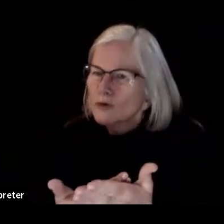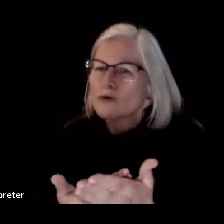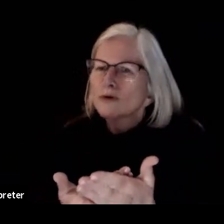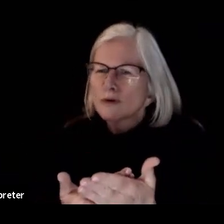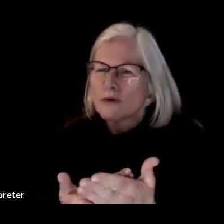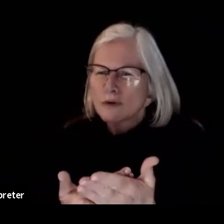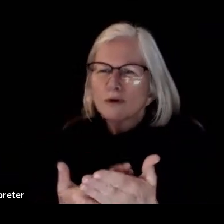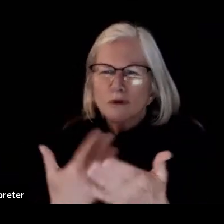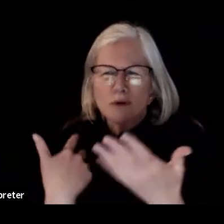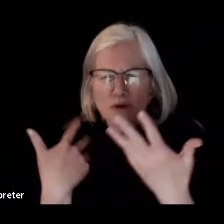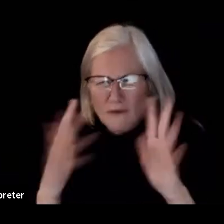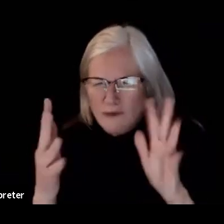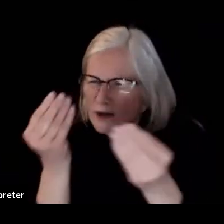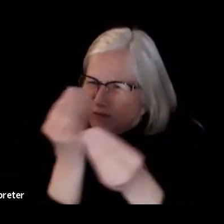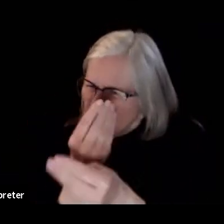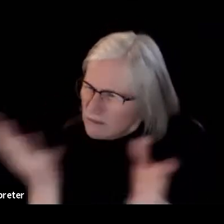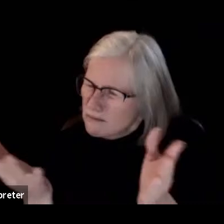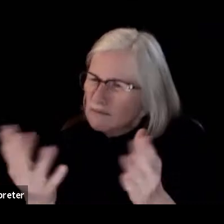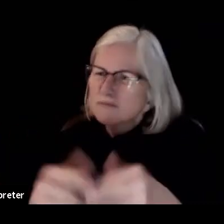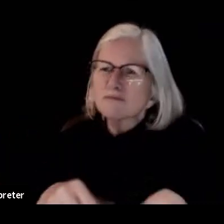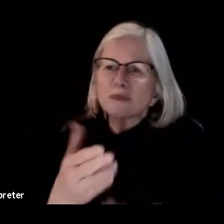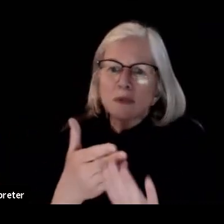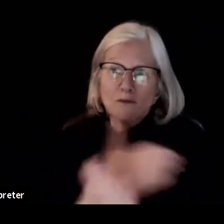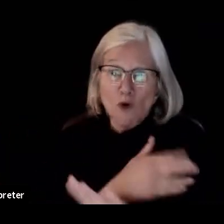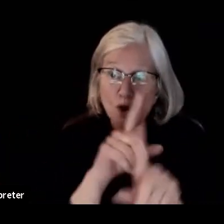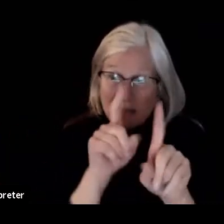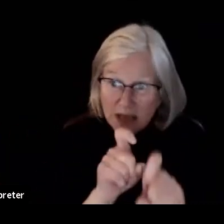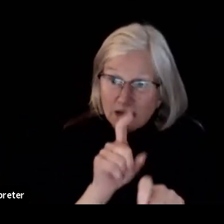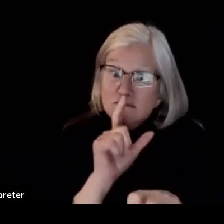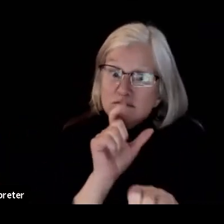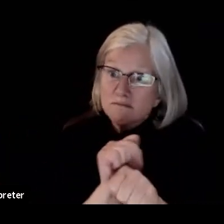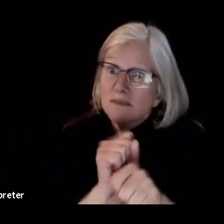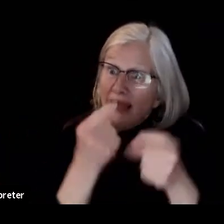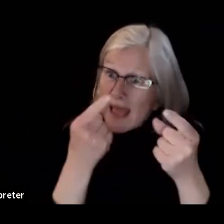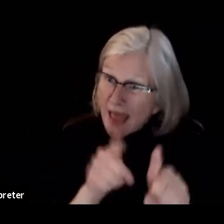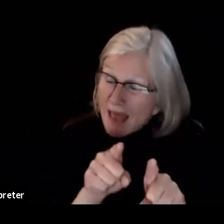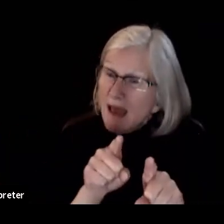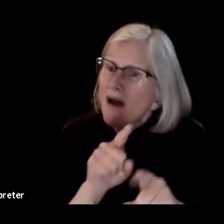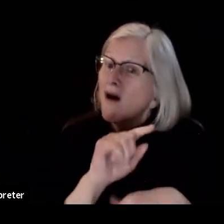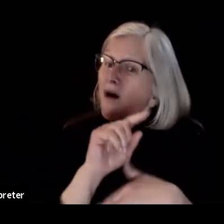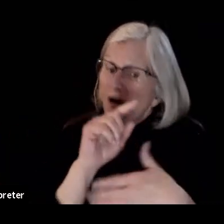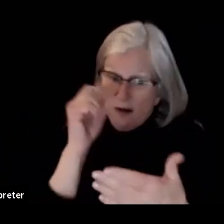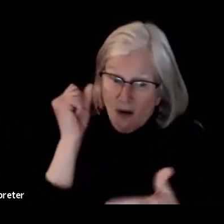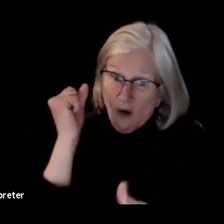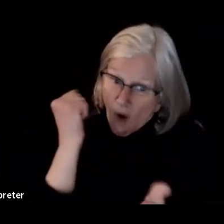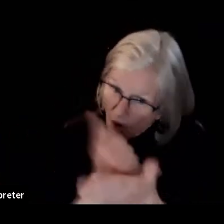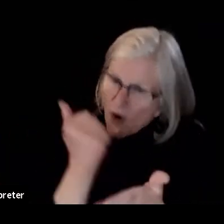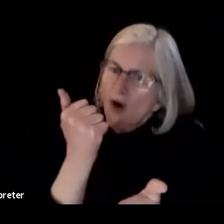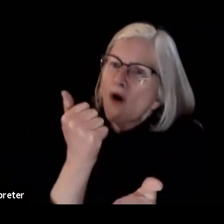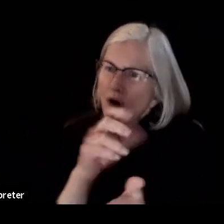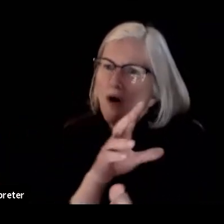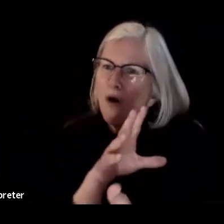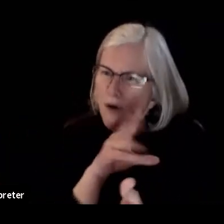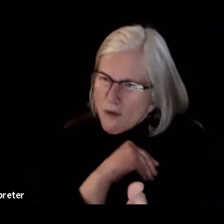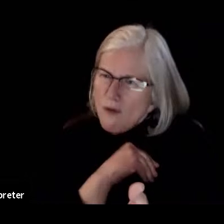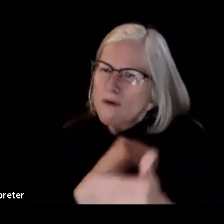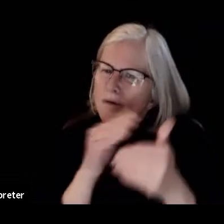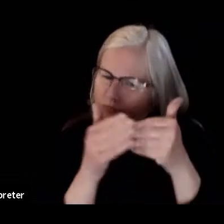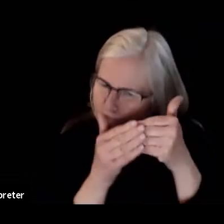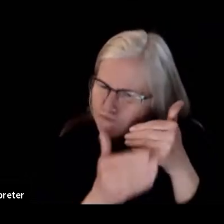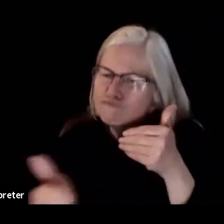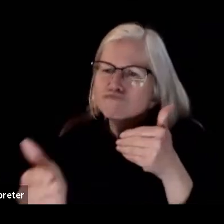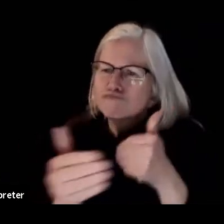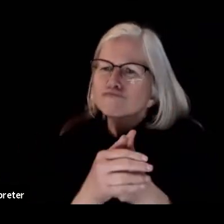safety testing that occurs before a vaccine is authorized for use, there is ongoing post-authorization